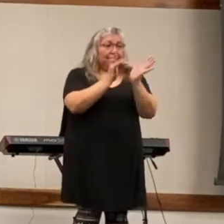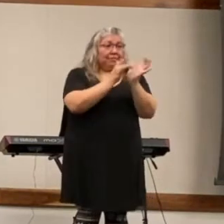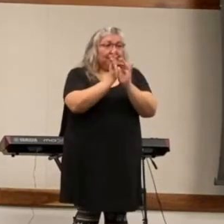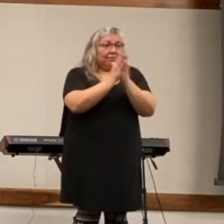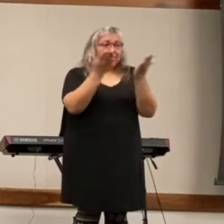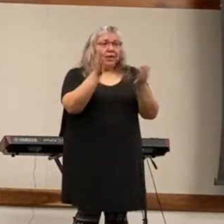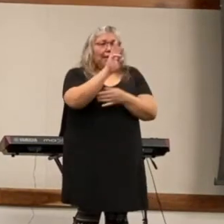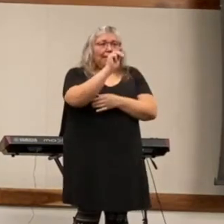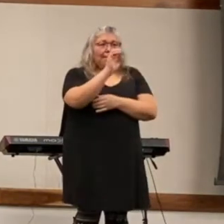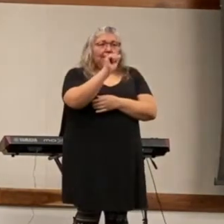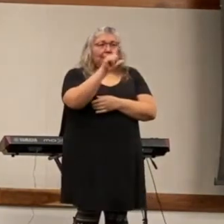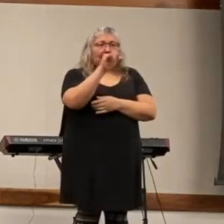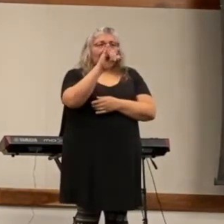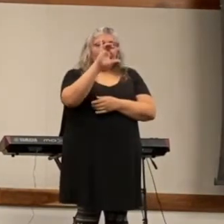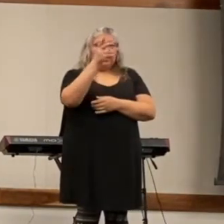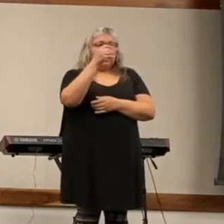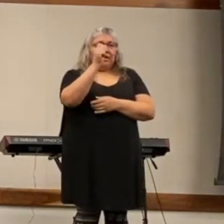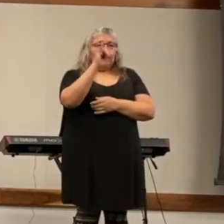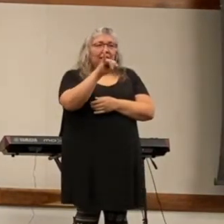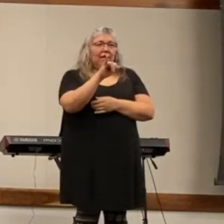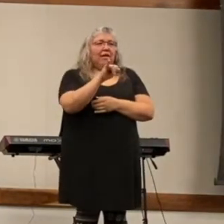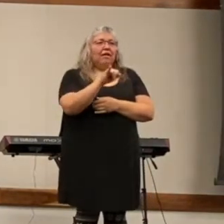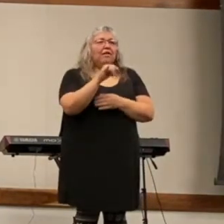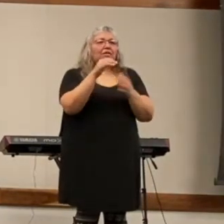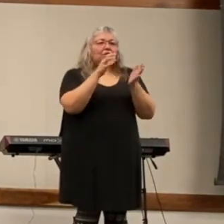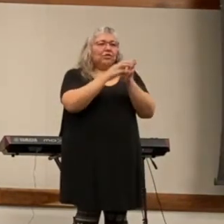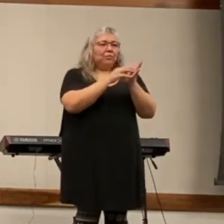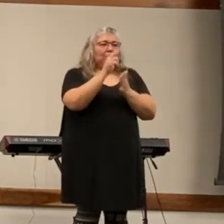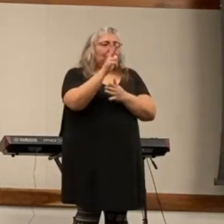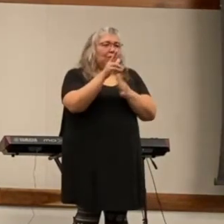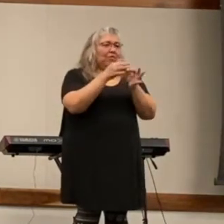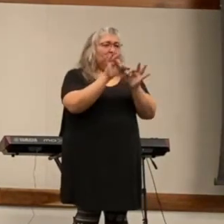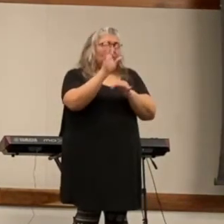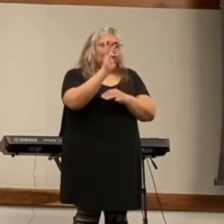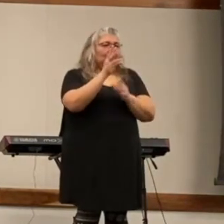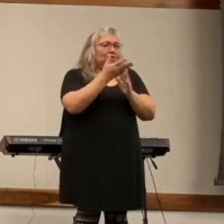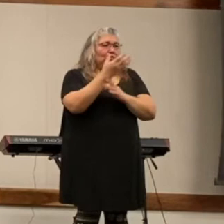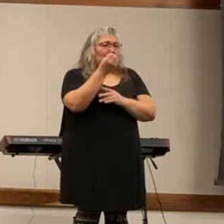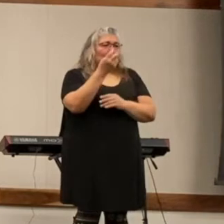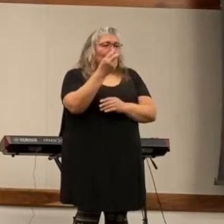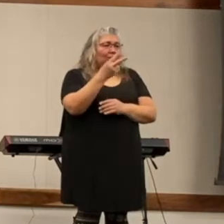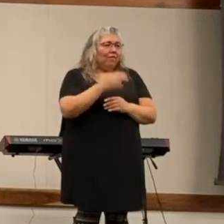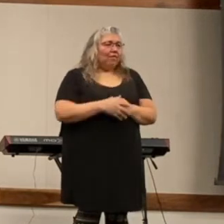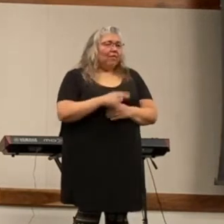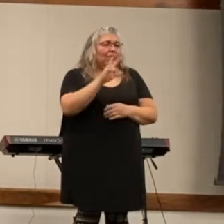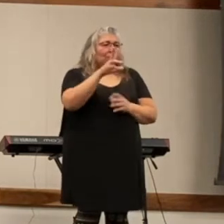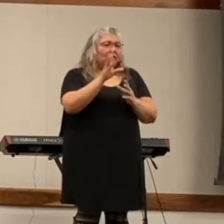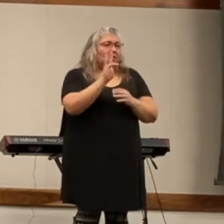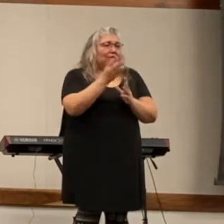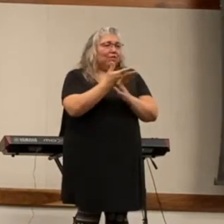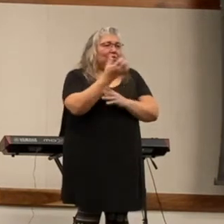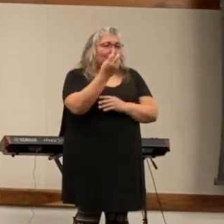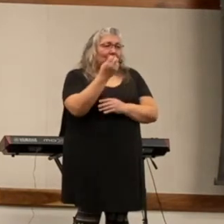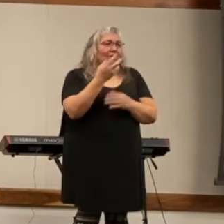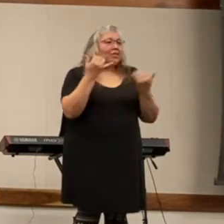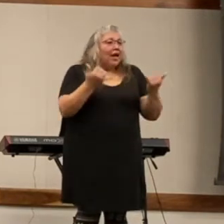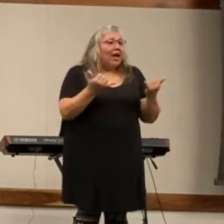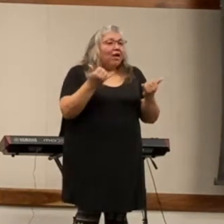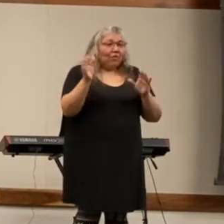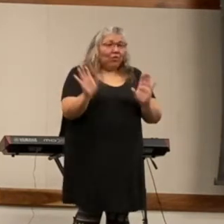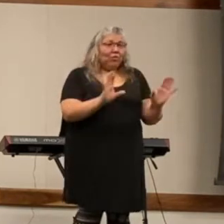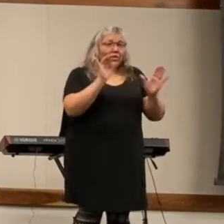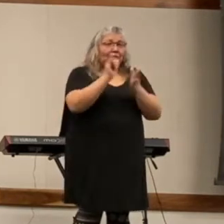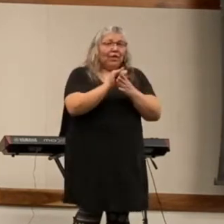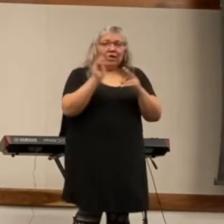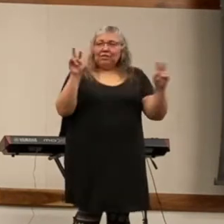to Malachi chapter 3, verses 6 through 12. Malachi 3, 6 through 12. As you're doing that, hey, turn